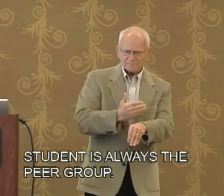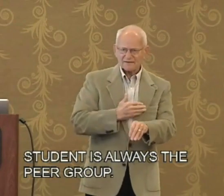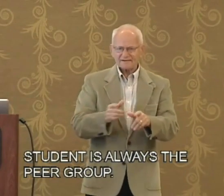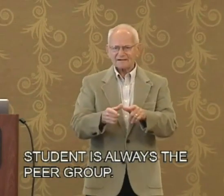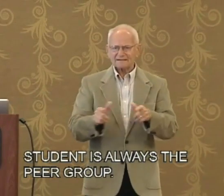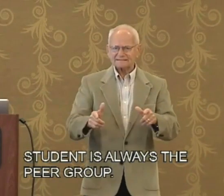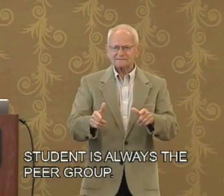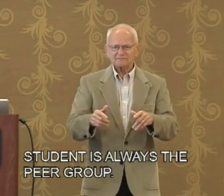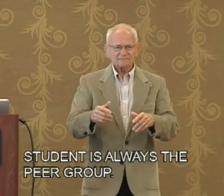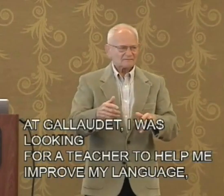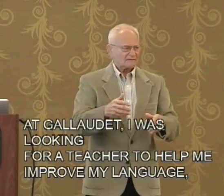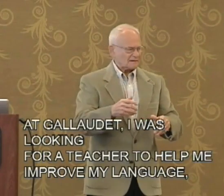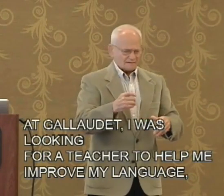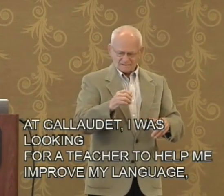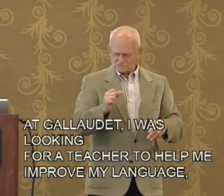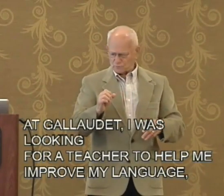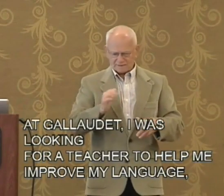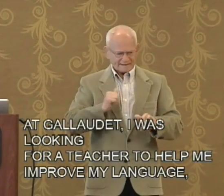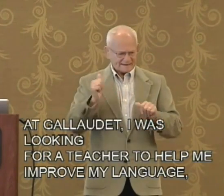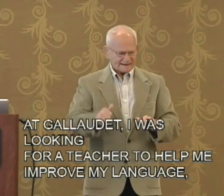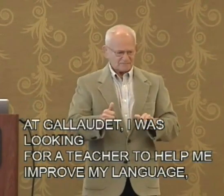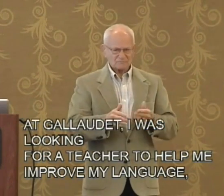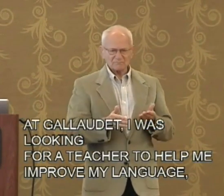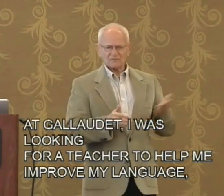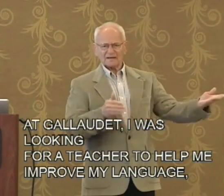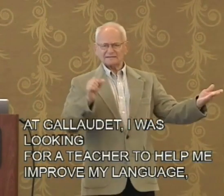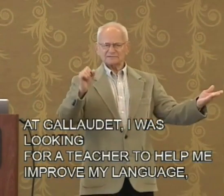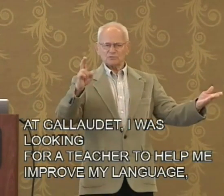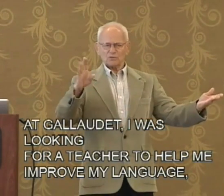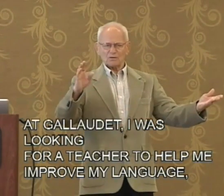At Gallaudet University, was looking for a teacher to help me improve my language.